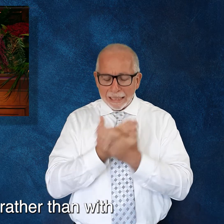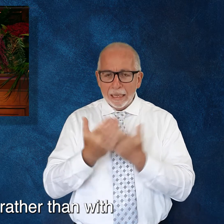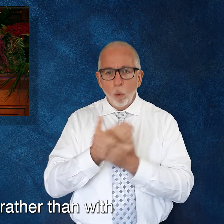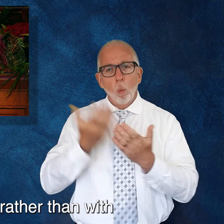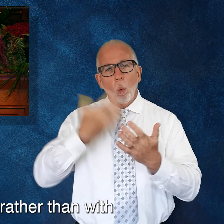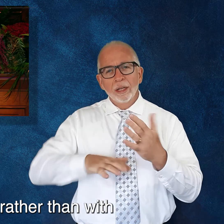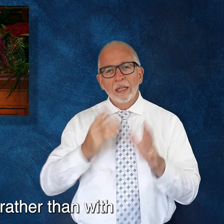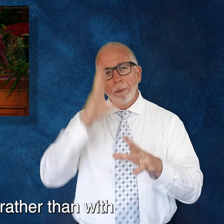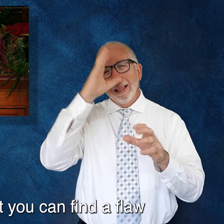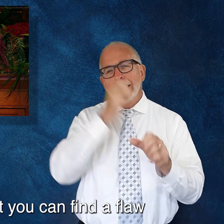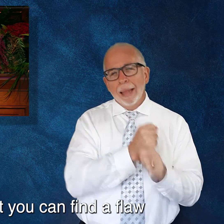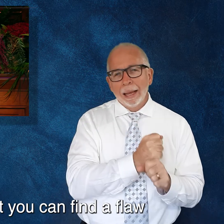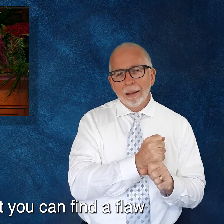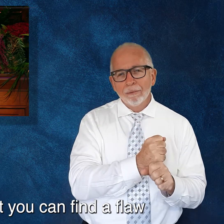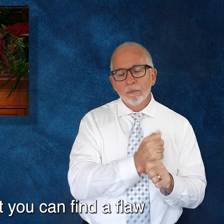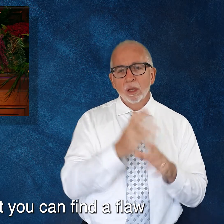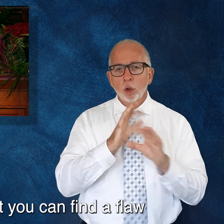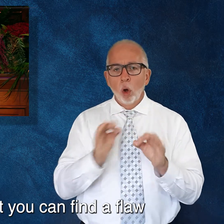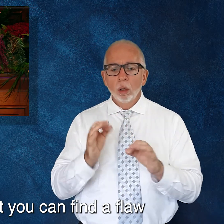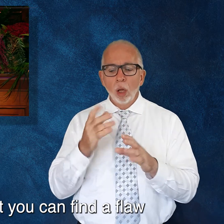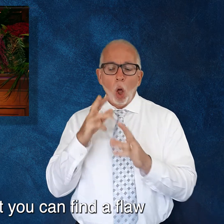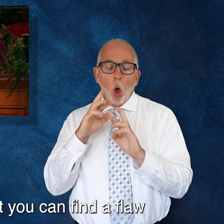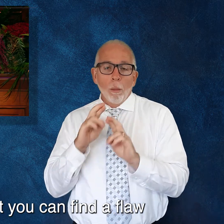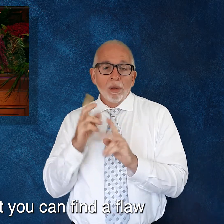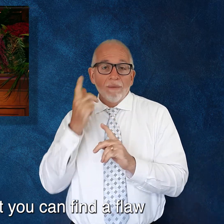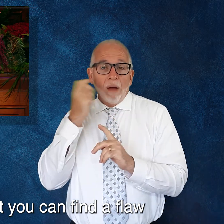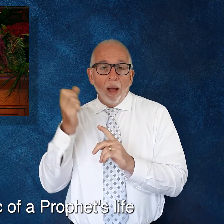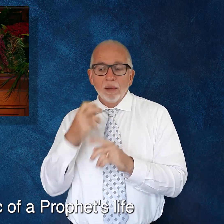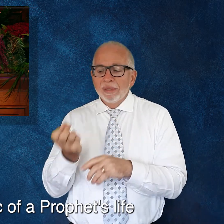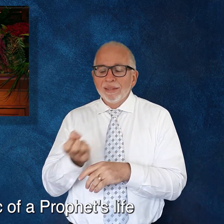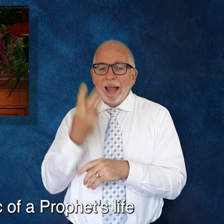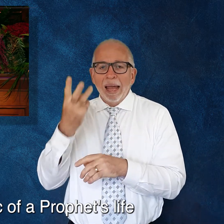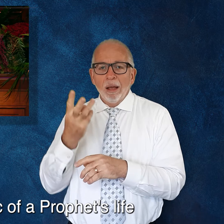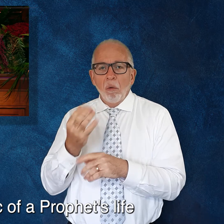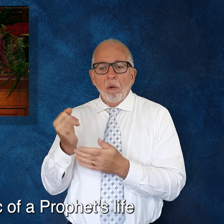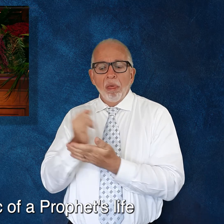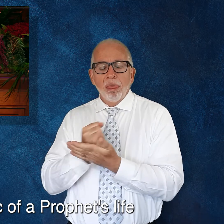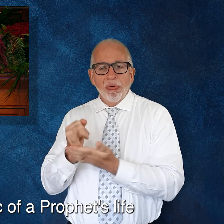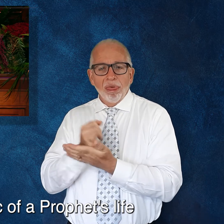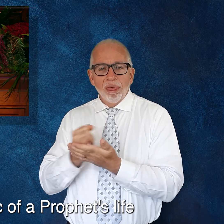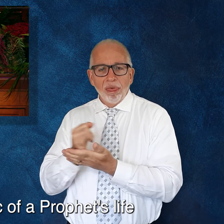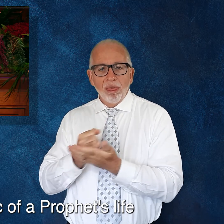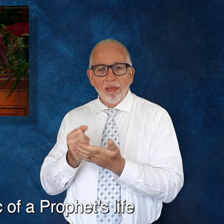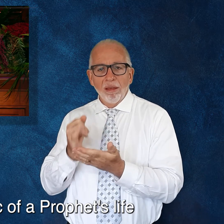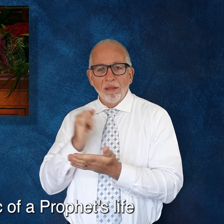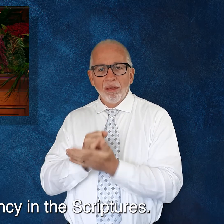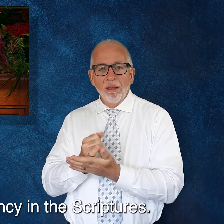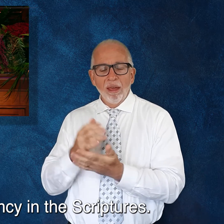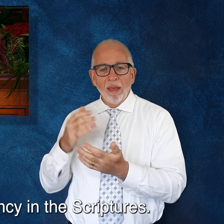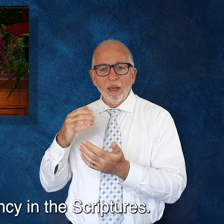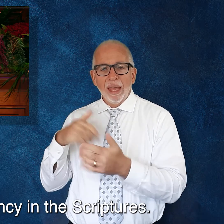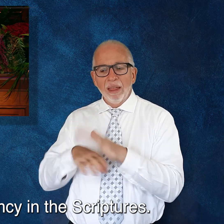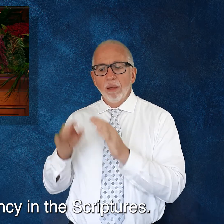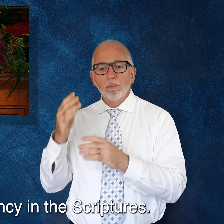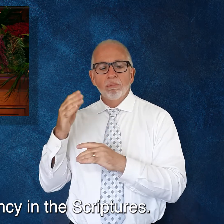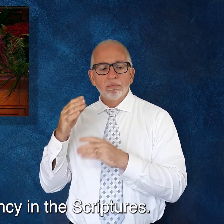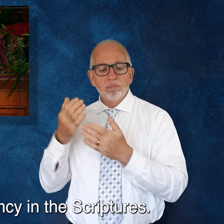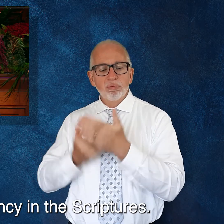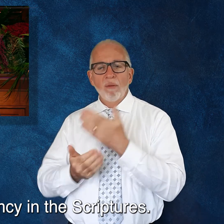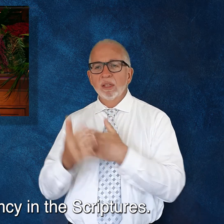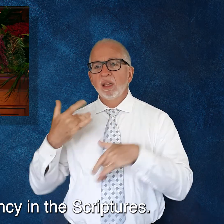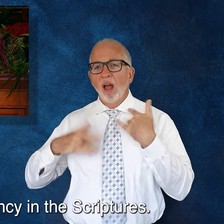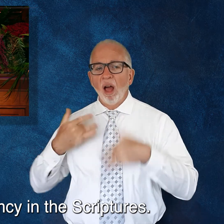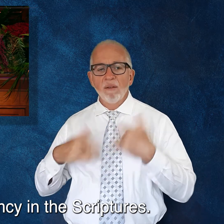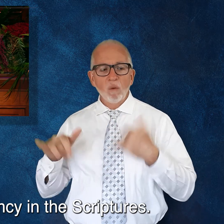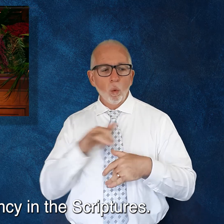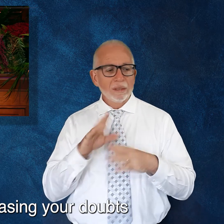rather than with the hope that you can find a flaw in the fabric of a prophet's life or a discrepancy in